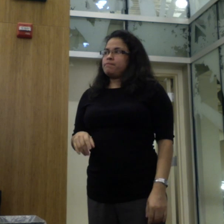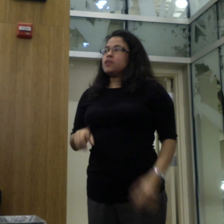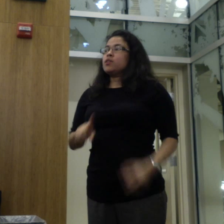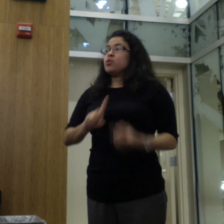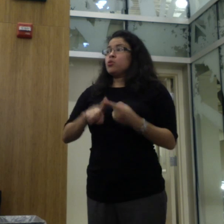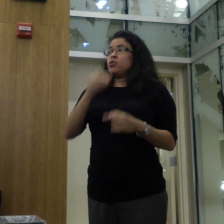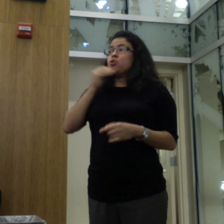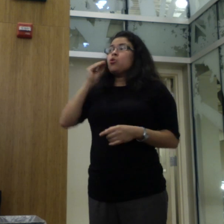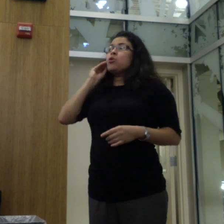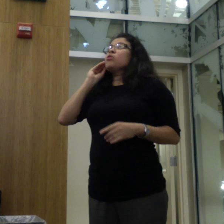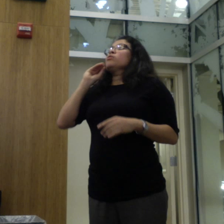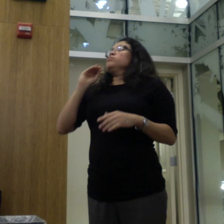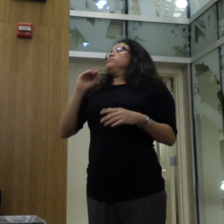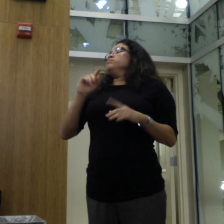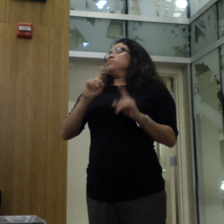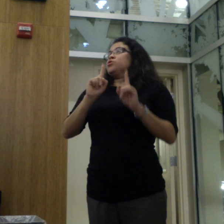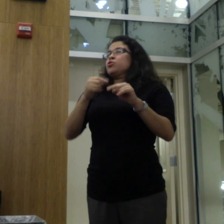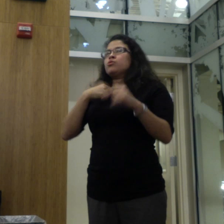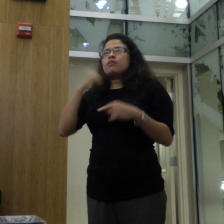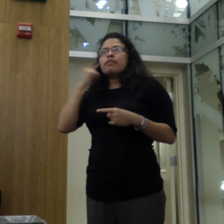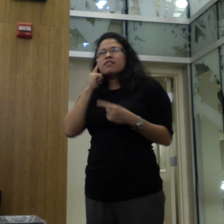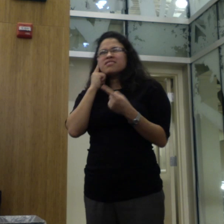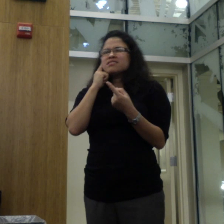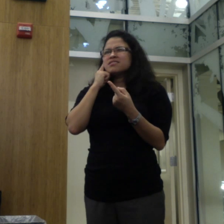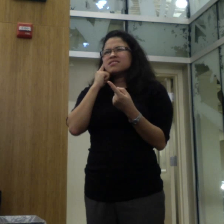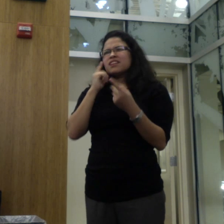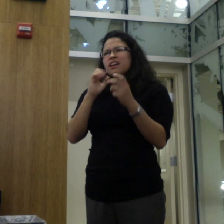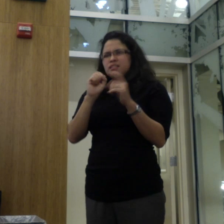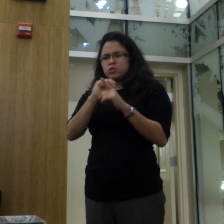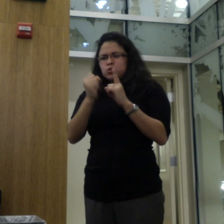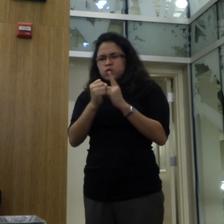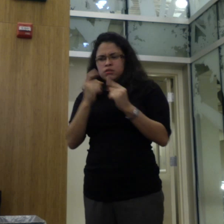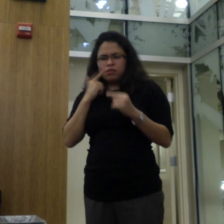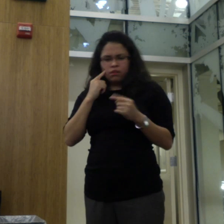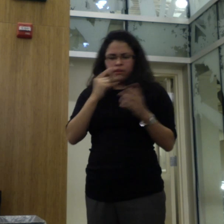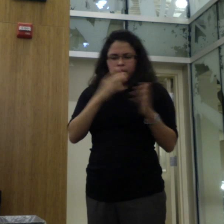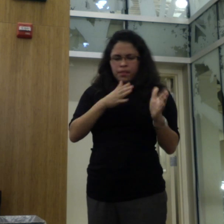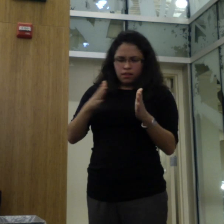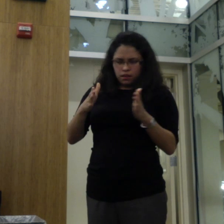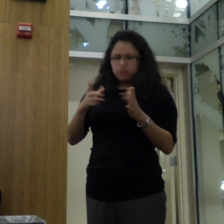and you are starting to think about all these different questions and you're starting to develop a plan,